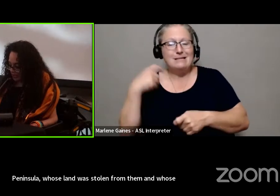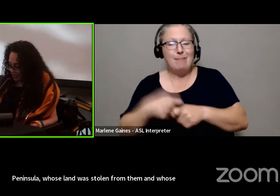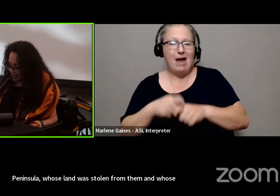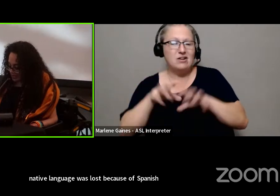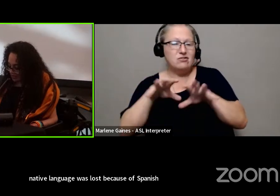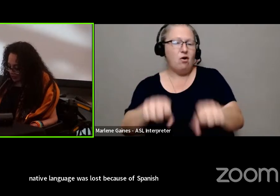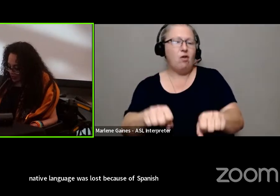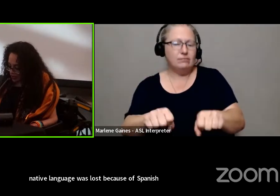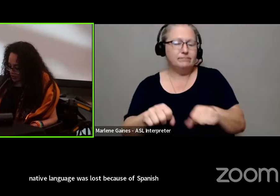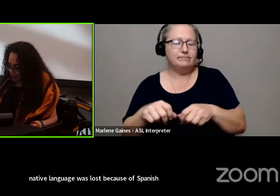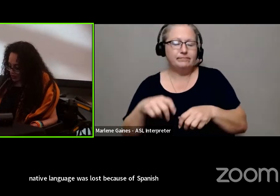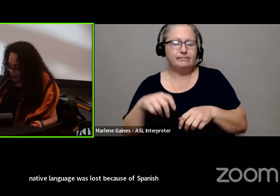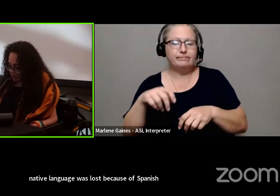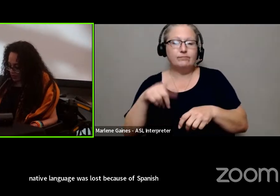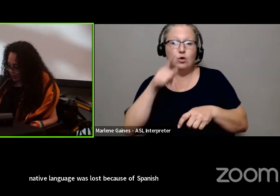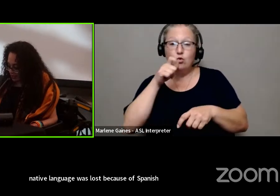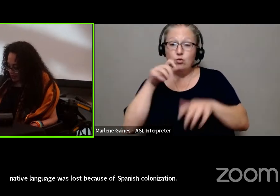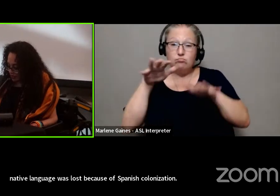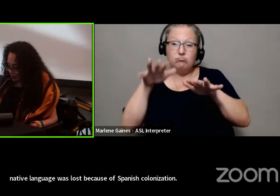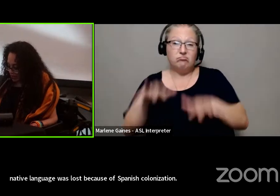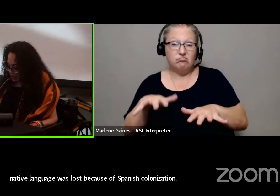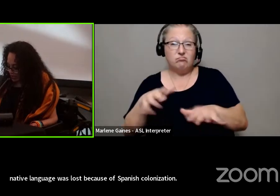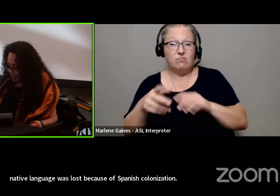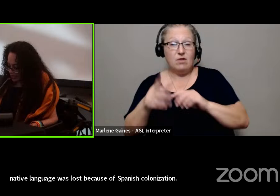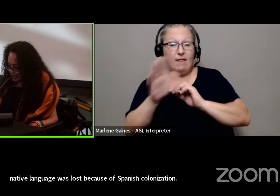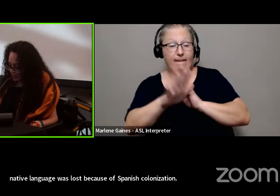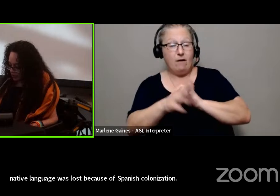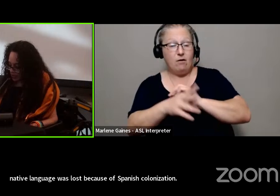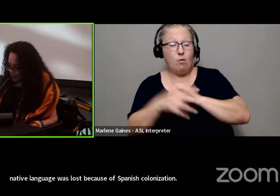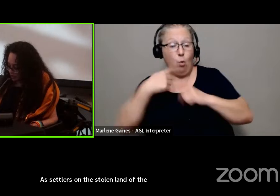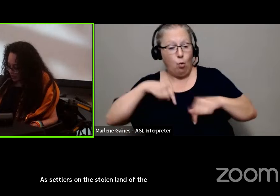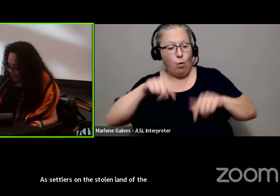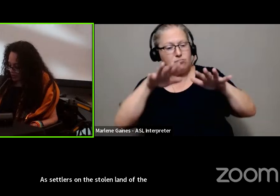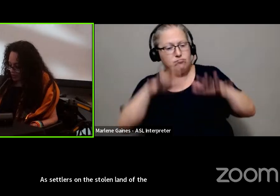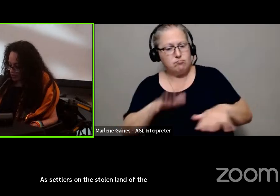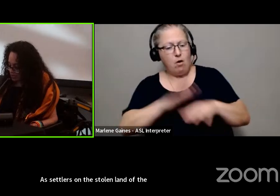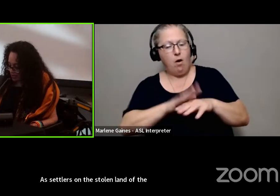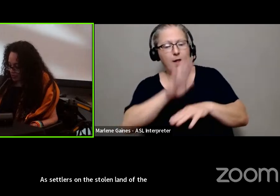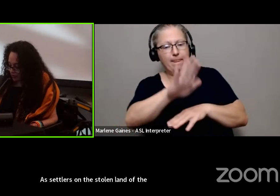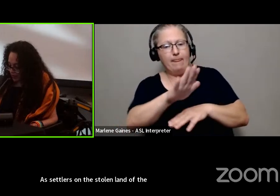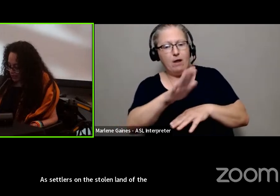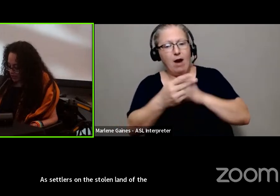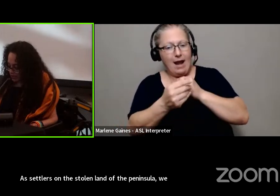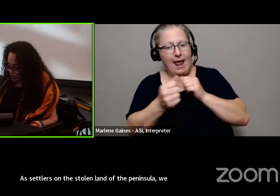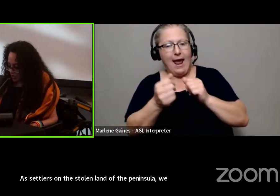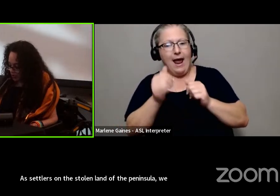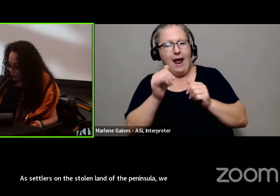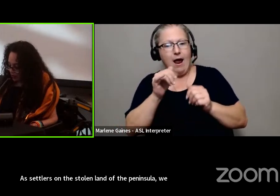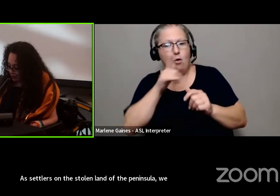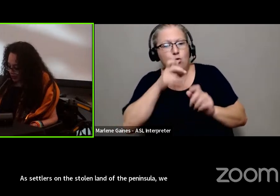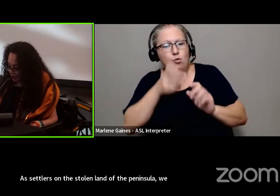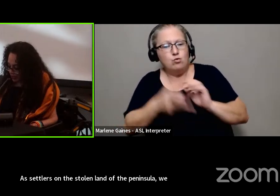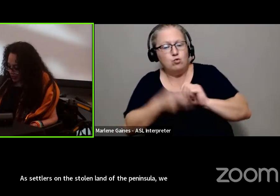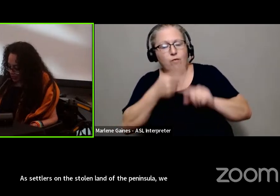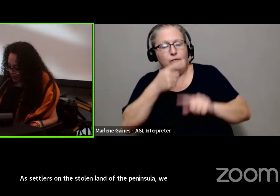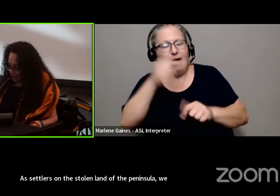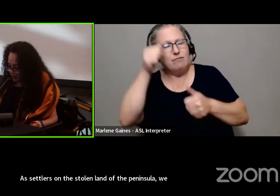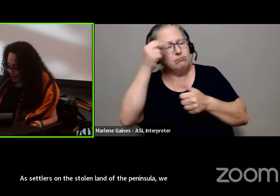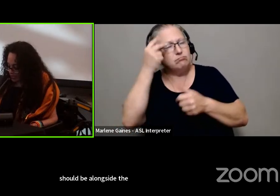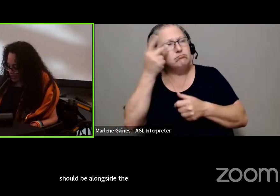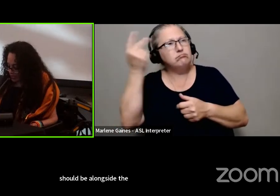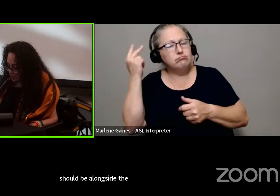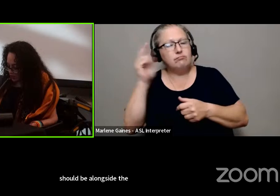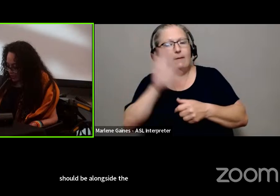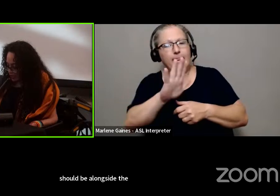colonization. As settlers on the stolen land of the peninsula, we should be, alongside the Ramaytush, remembering and honoring